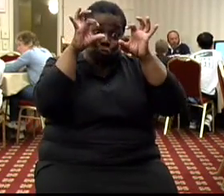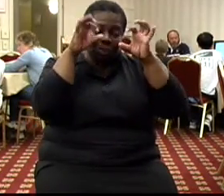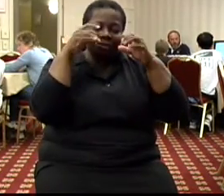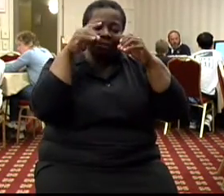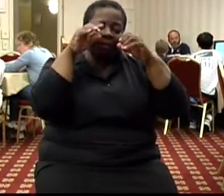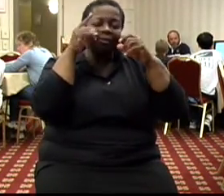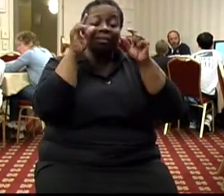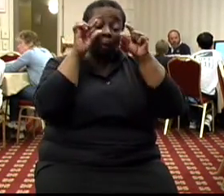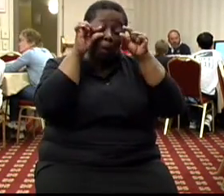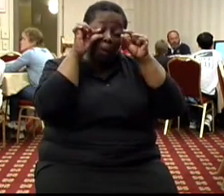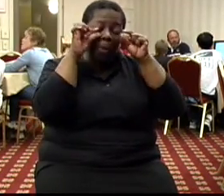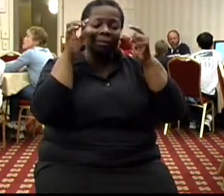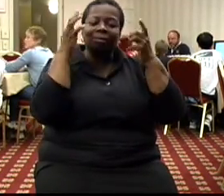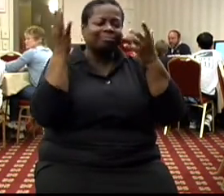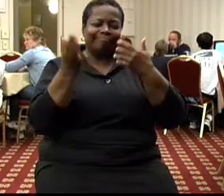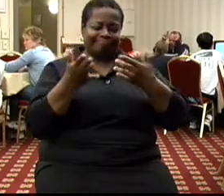what the facial features are,